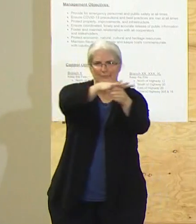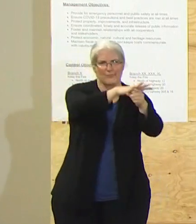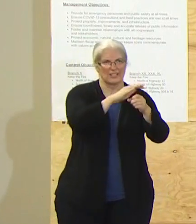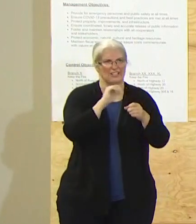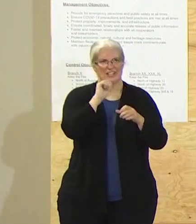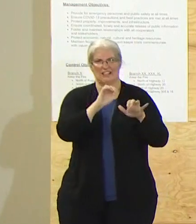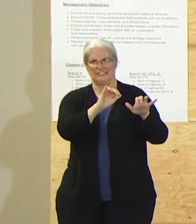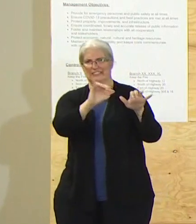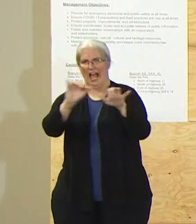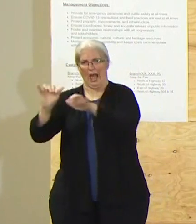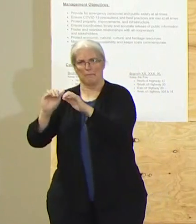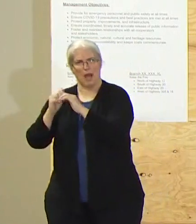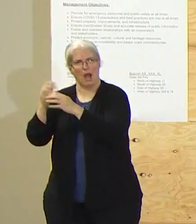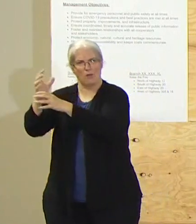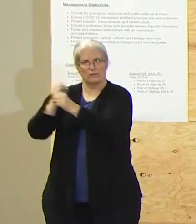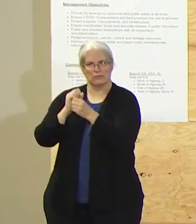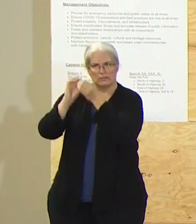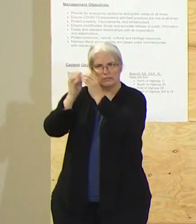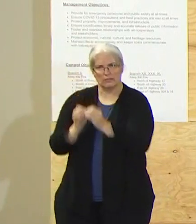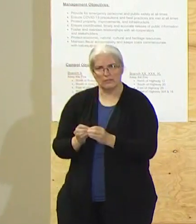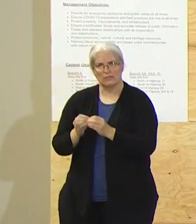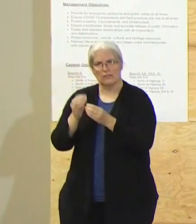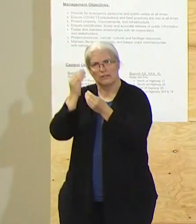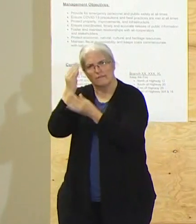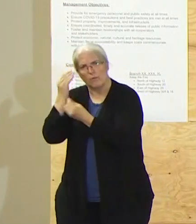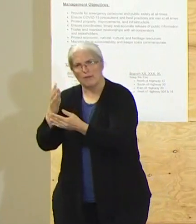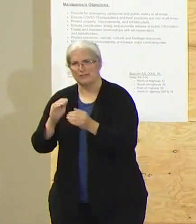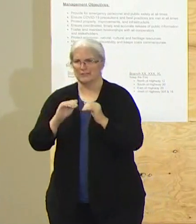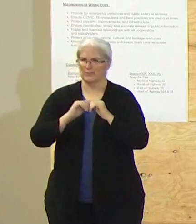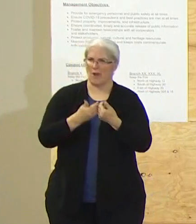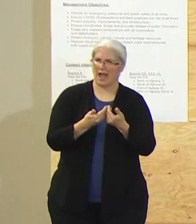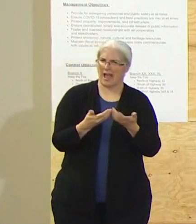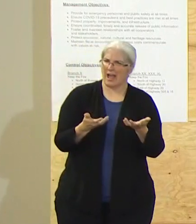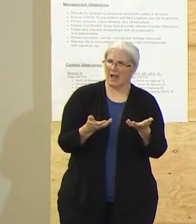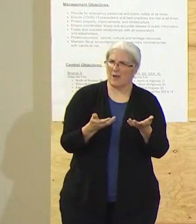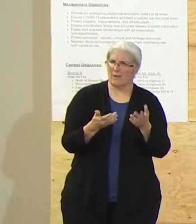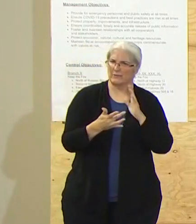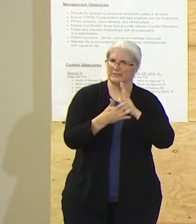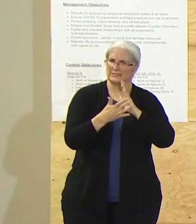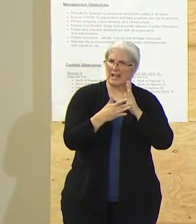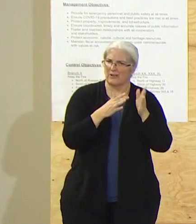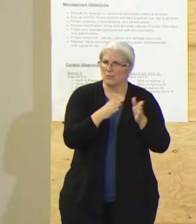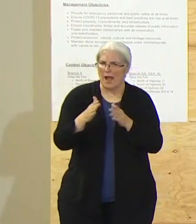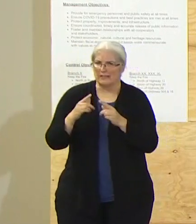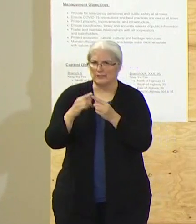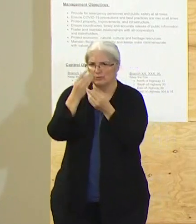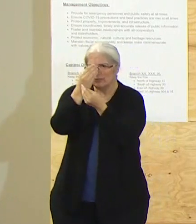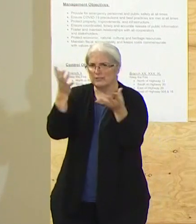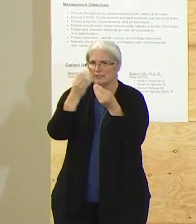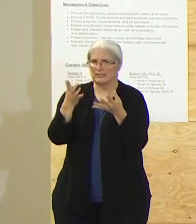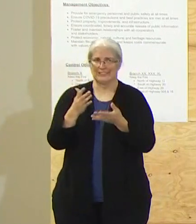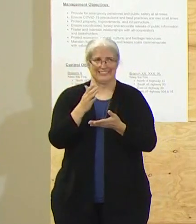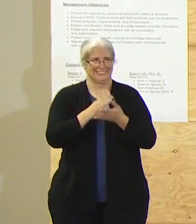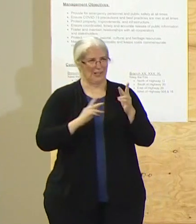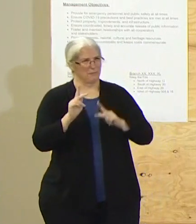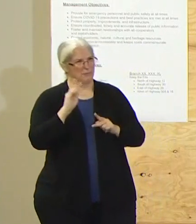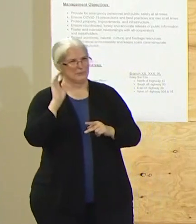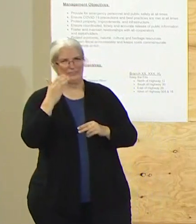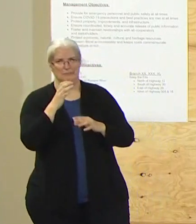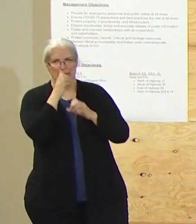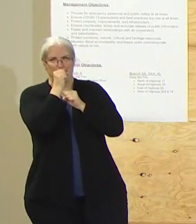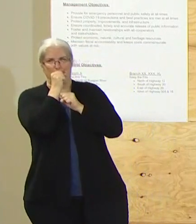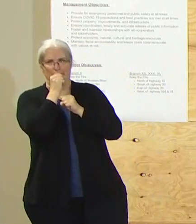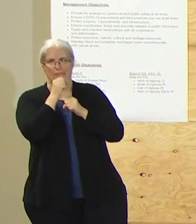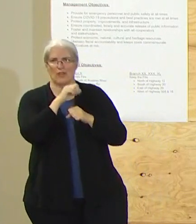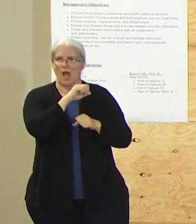capacity to do anything about it. Some wouldn't publicize it, even if they did have it. And others were giving the information. So